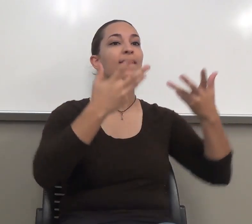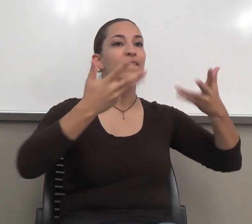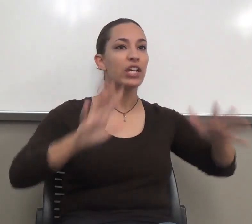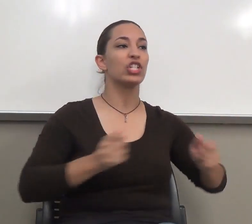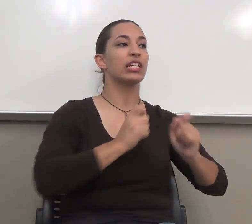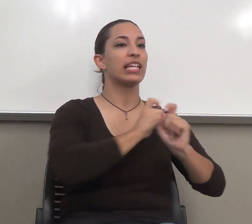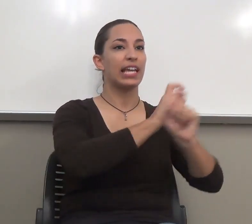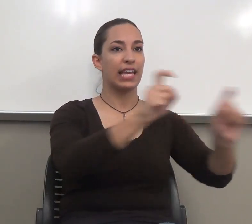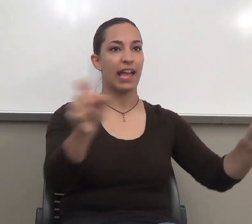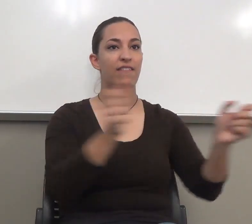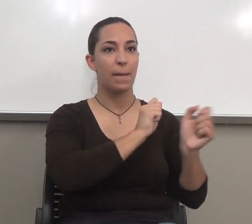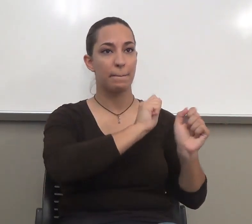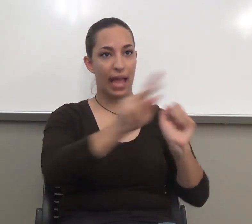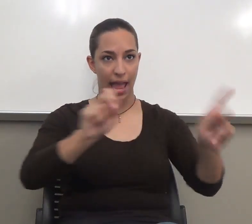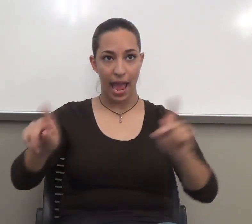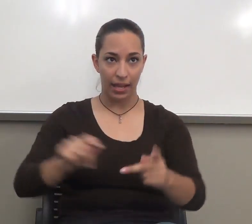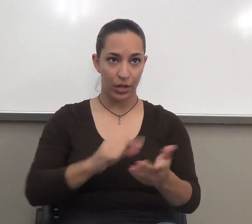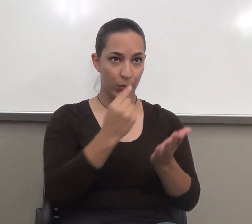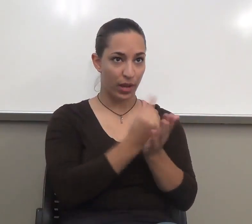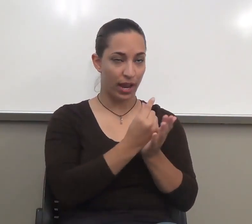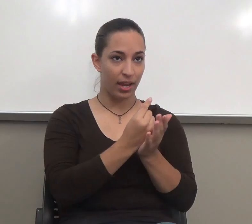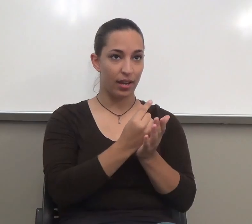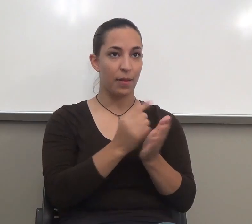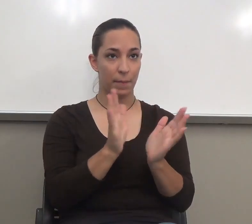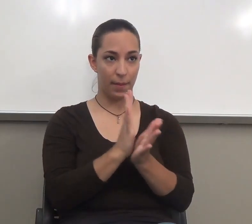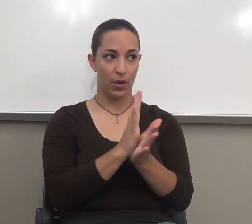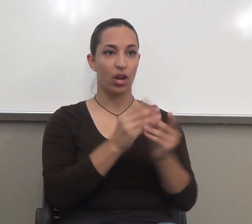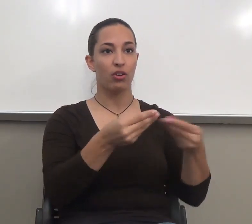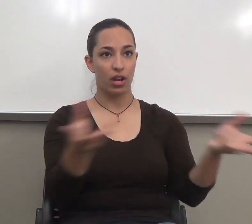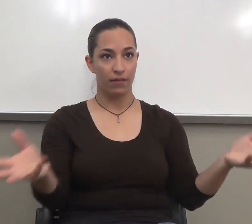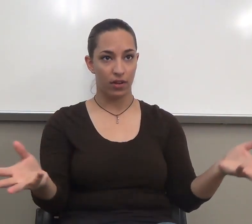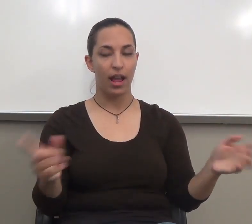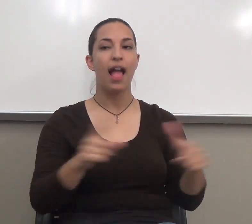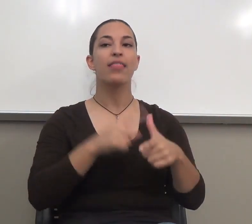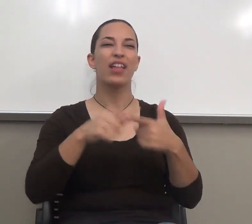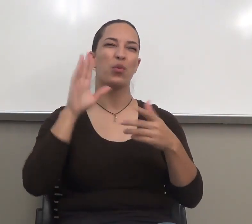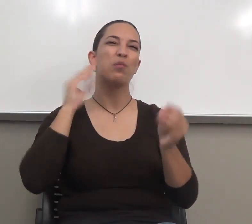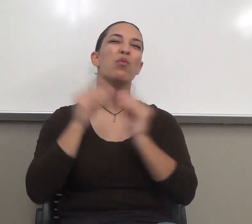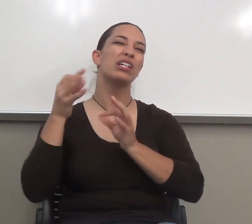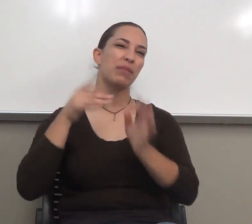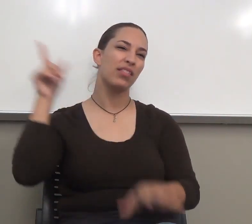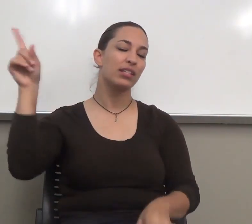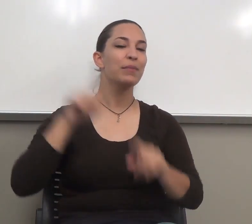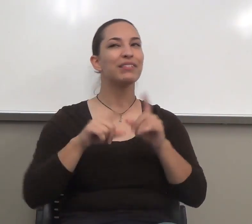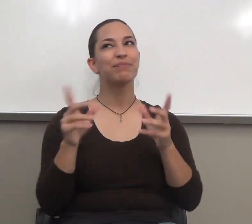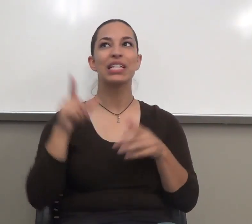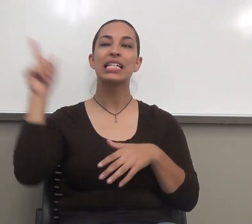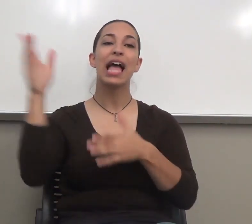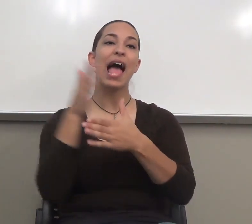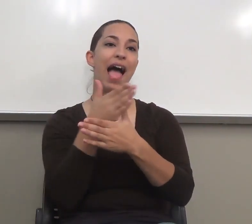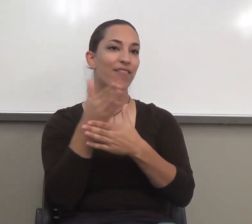It's an average of all the grades you have, is what your grade is. The one thing, two things that you do need to know in